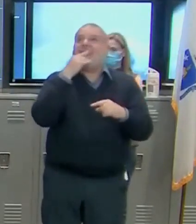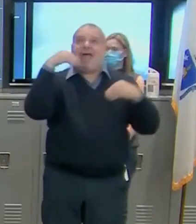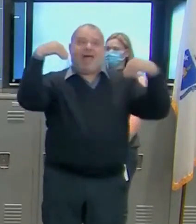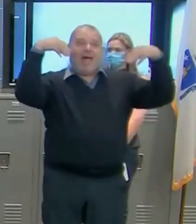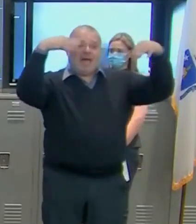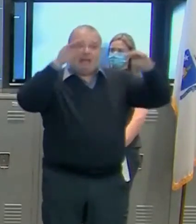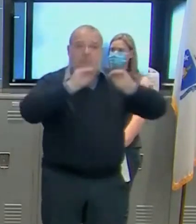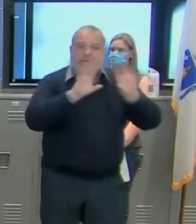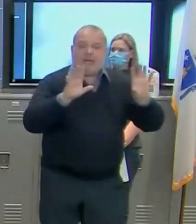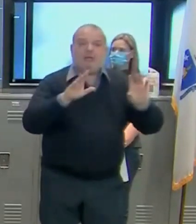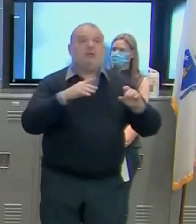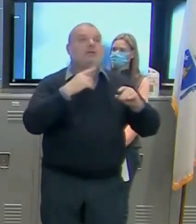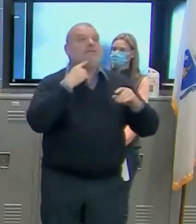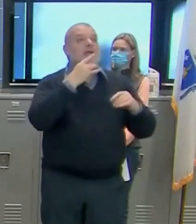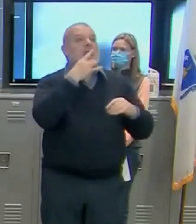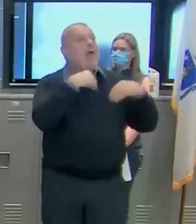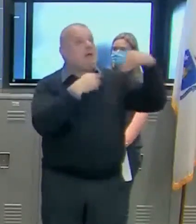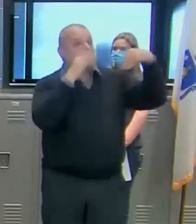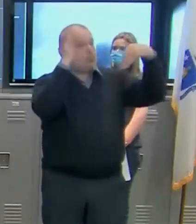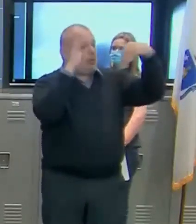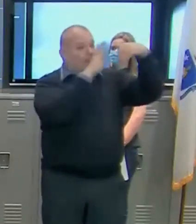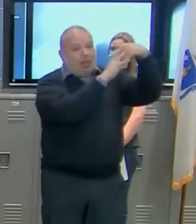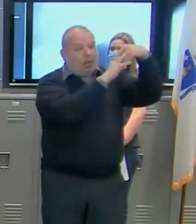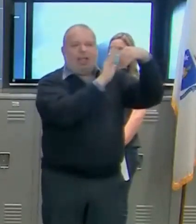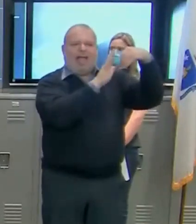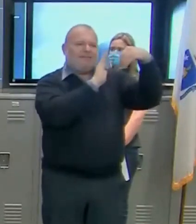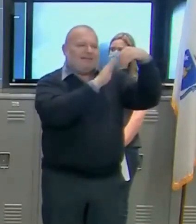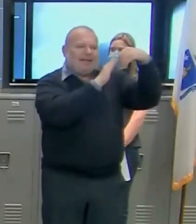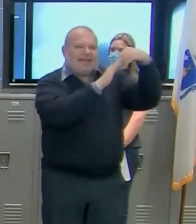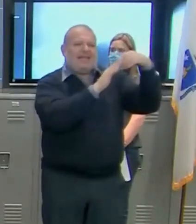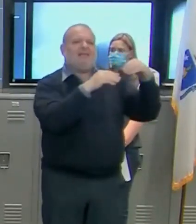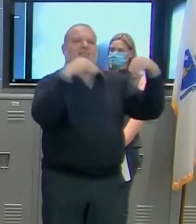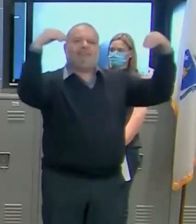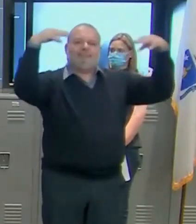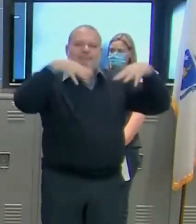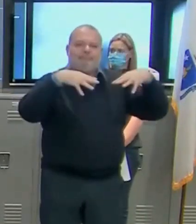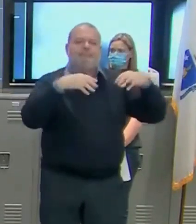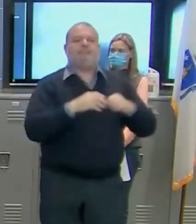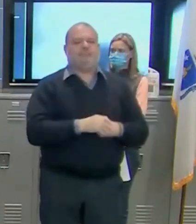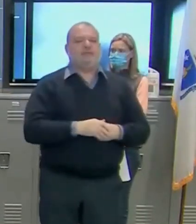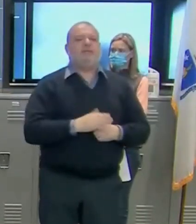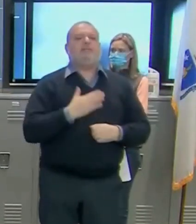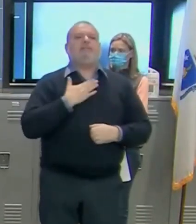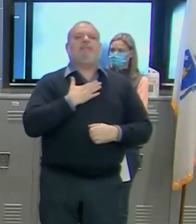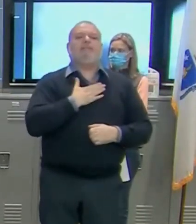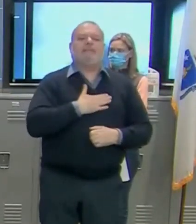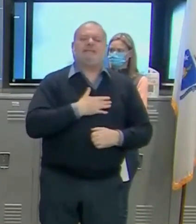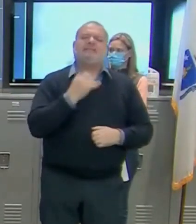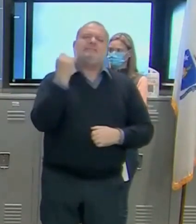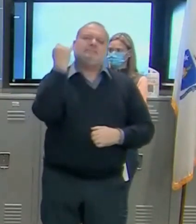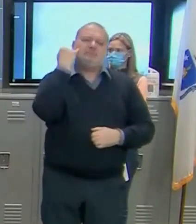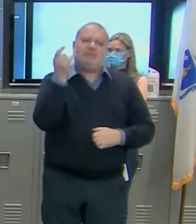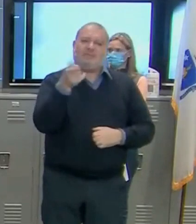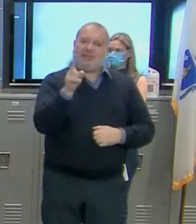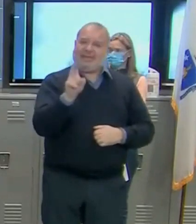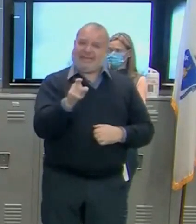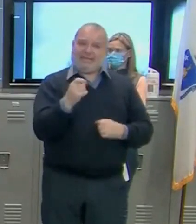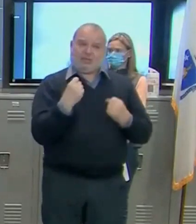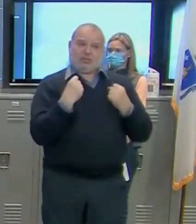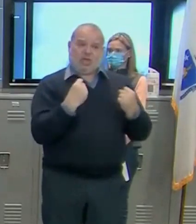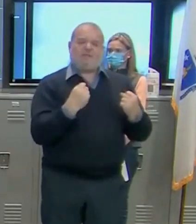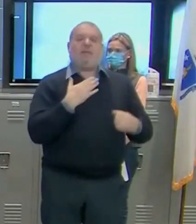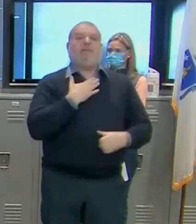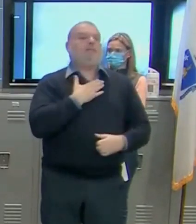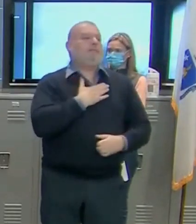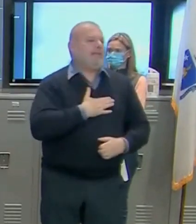We do ask the public to please make sure that they clean off their vehicles before they do go out and travel. But bottom line, the public should expect